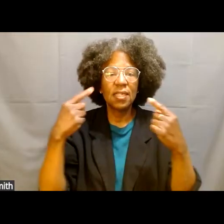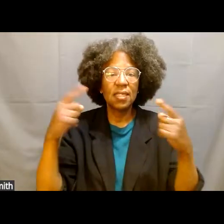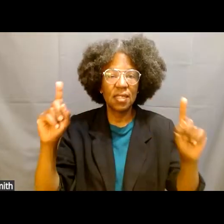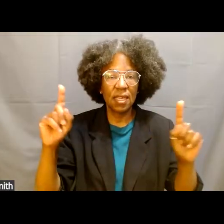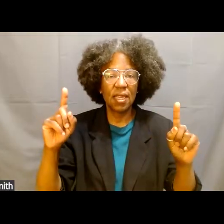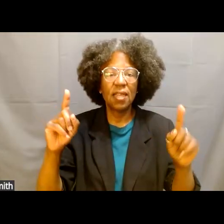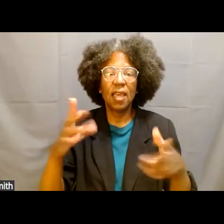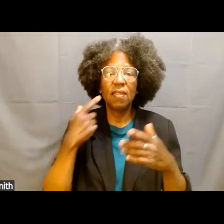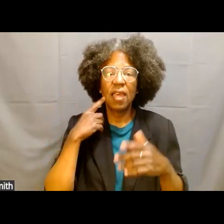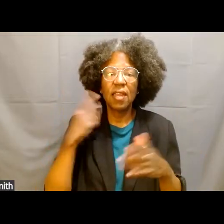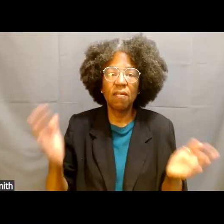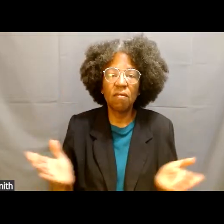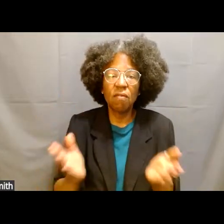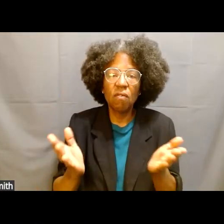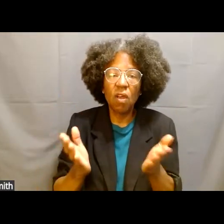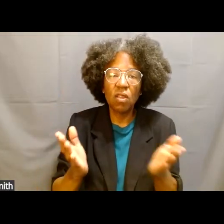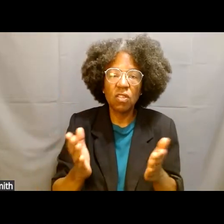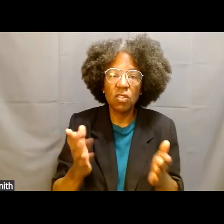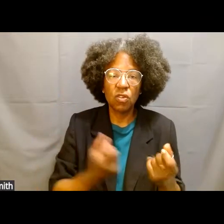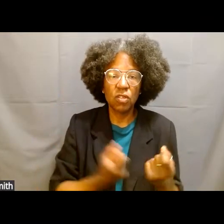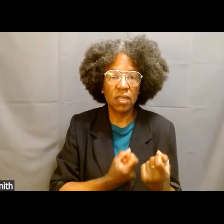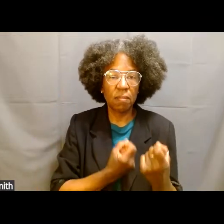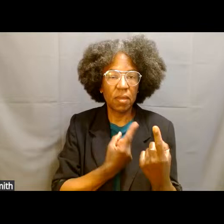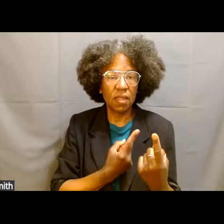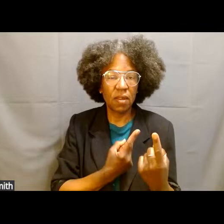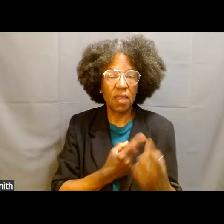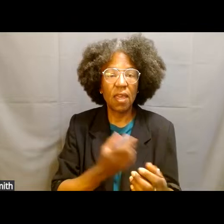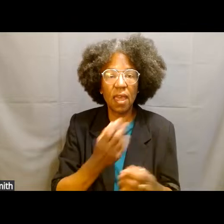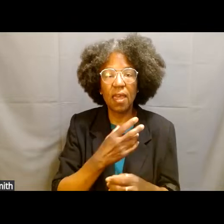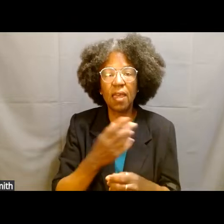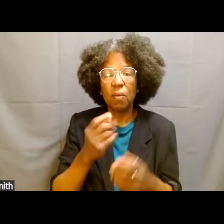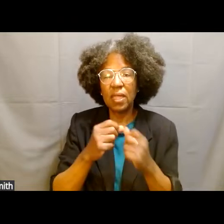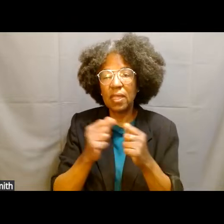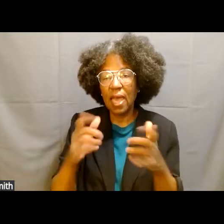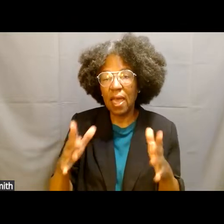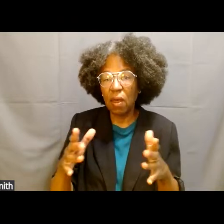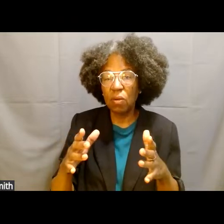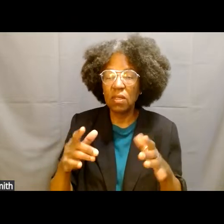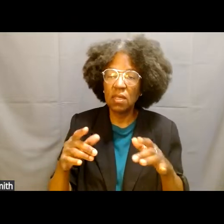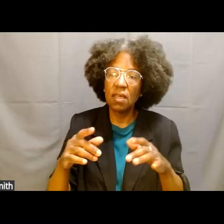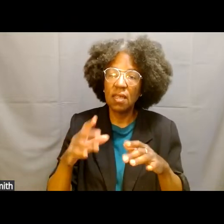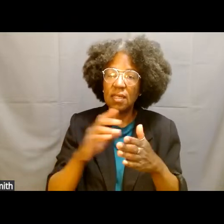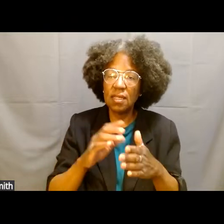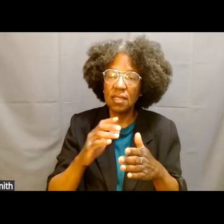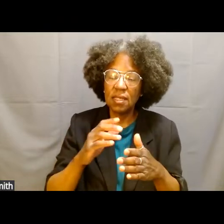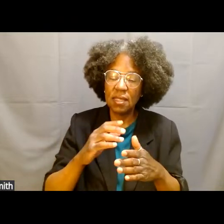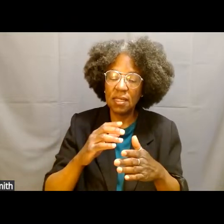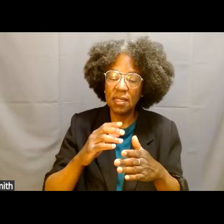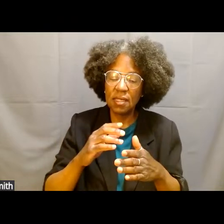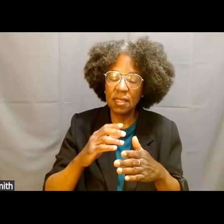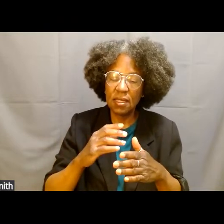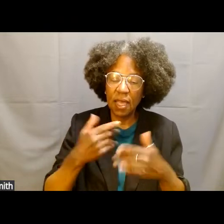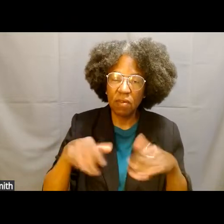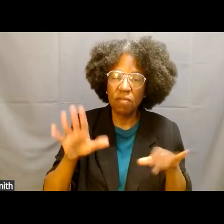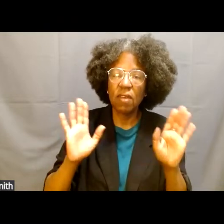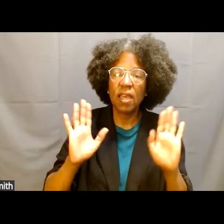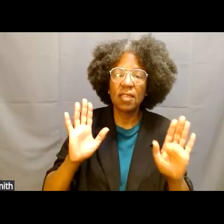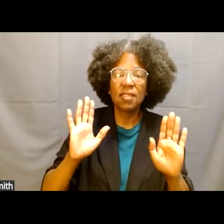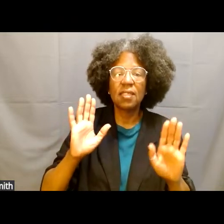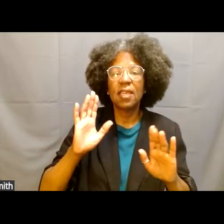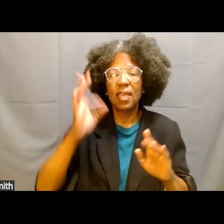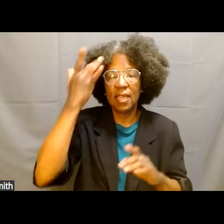empathy and understanding without sacrificing intellectual diversity, historical breadth, or free